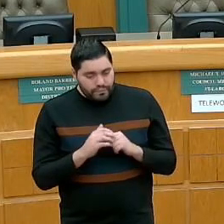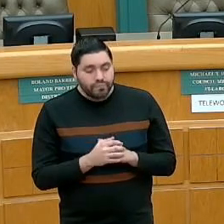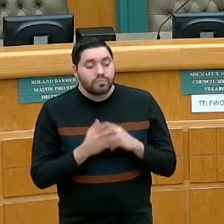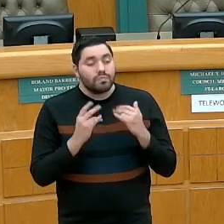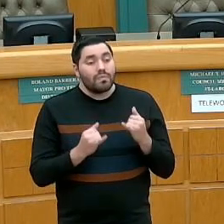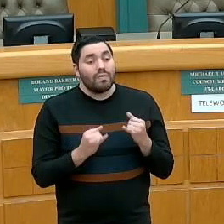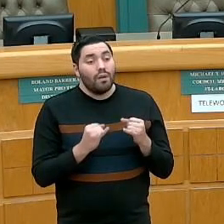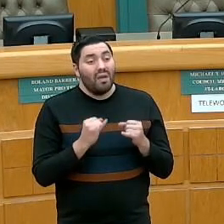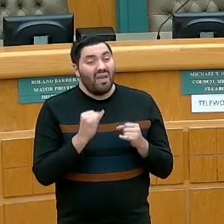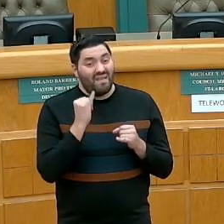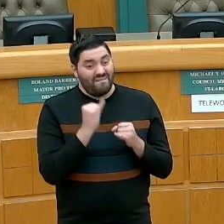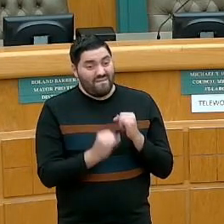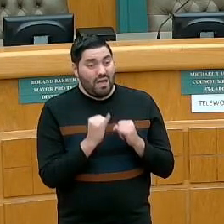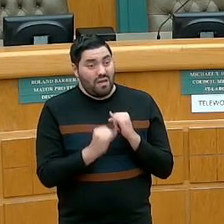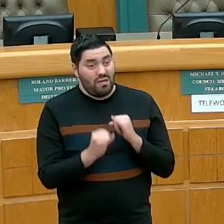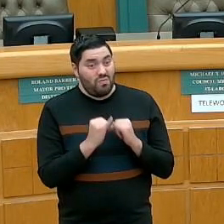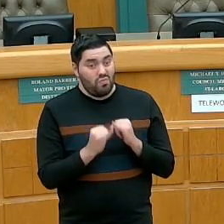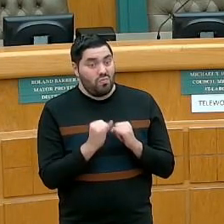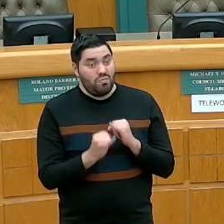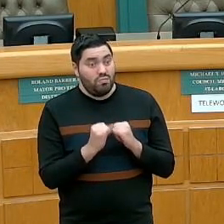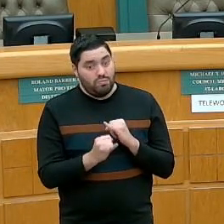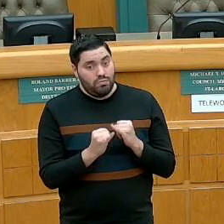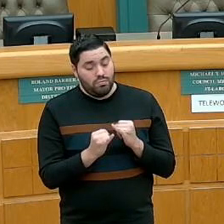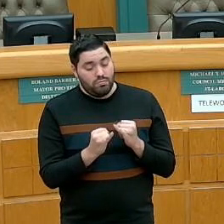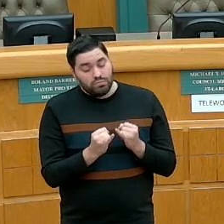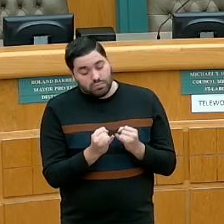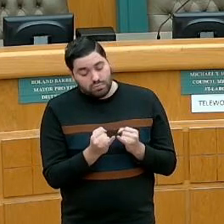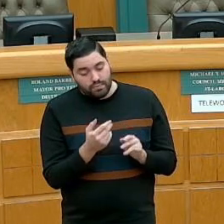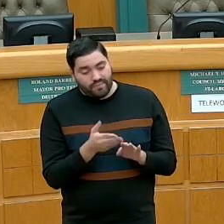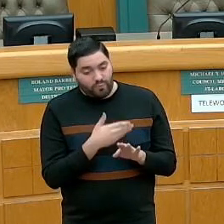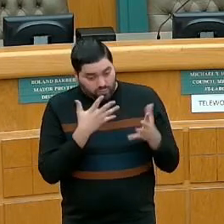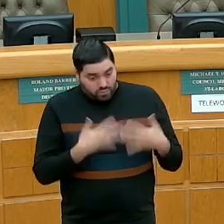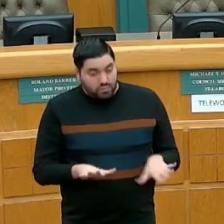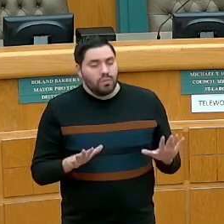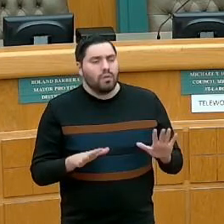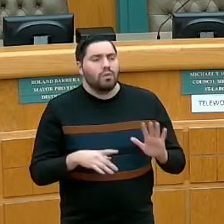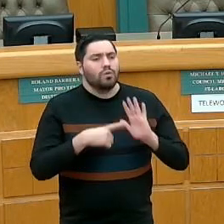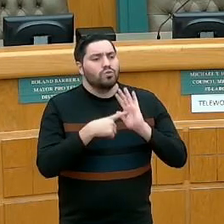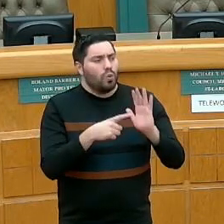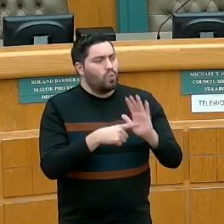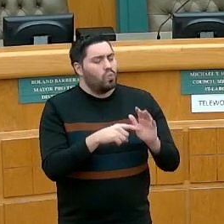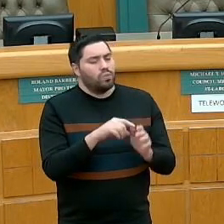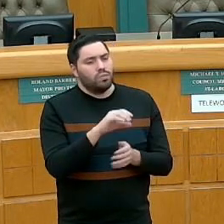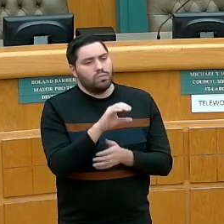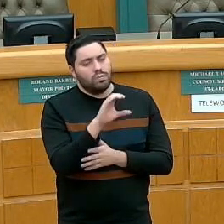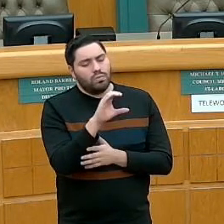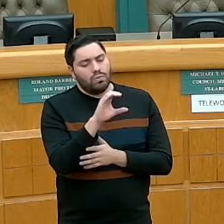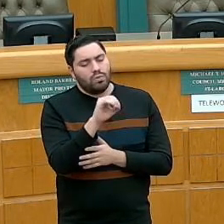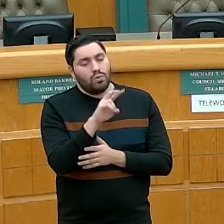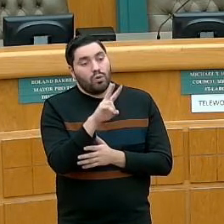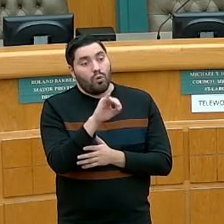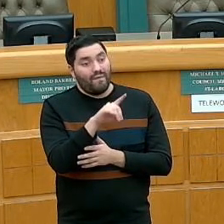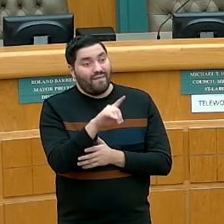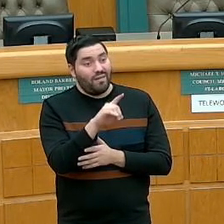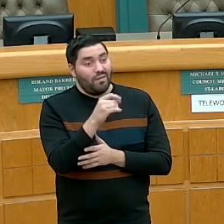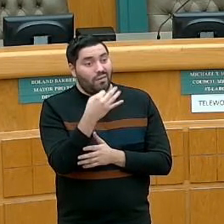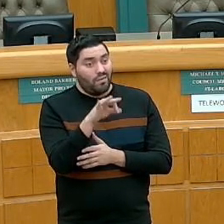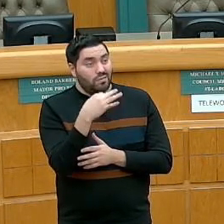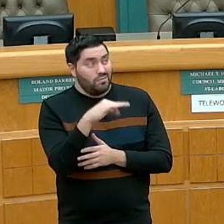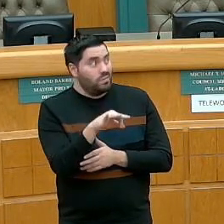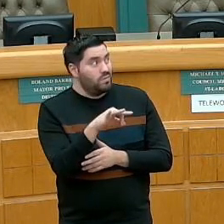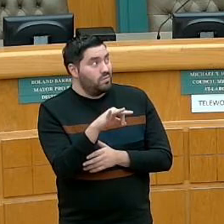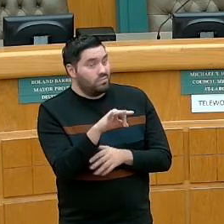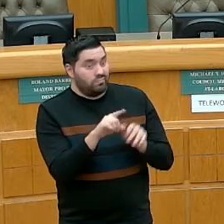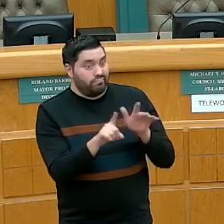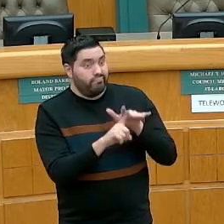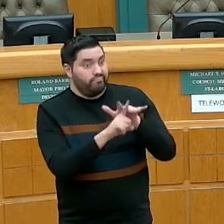the final, the final part for my presentation today is a display of COVID cases that are confirmed positive across